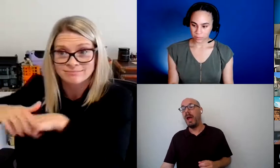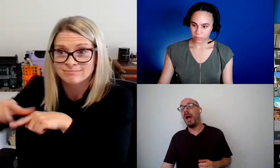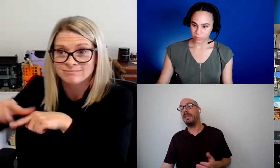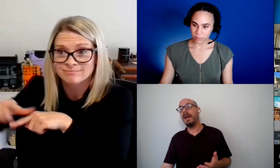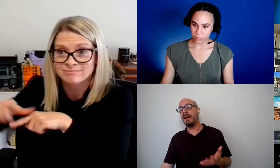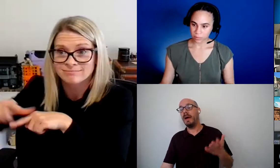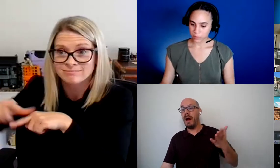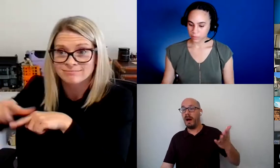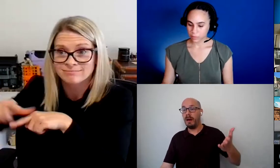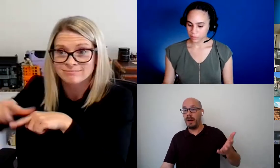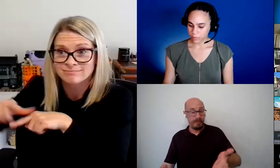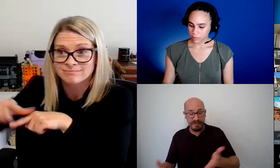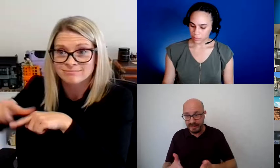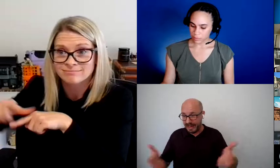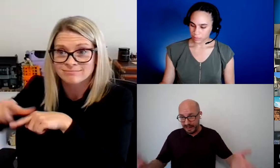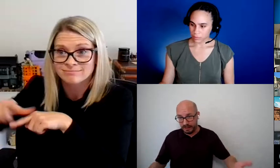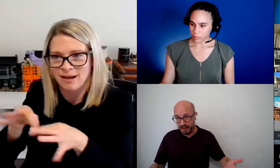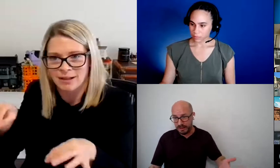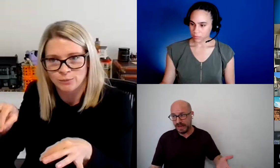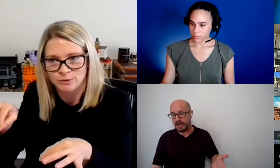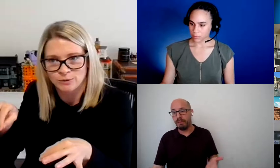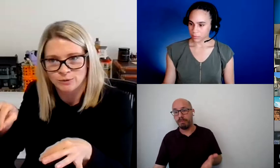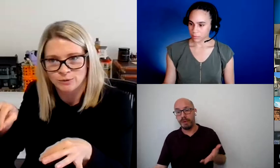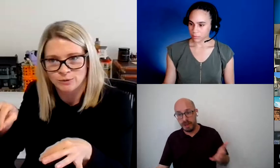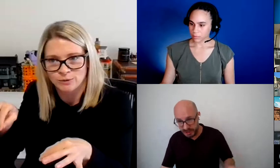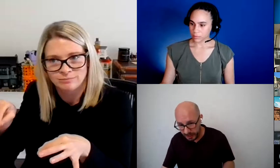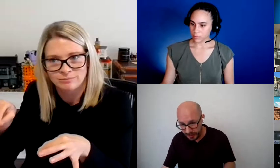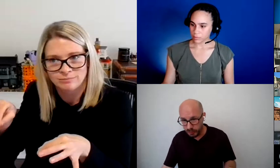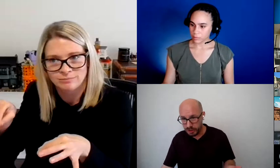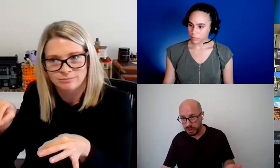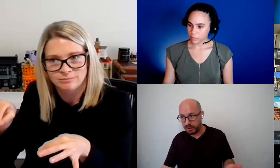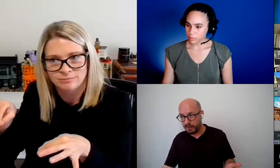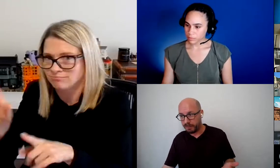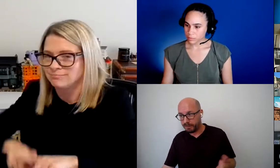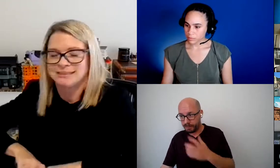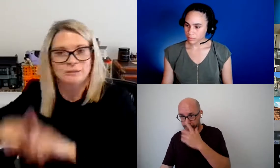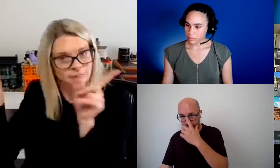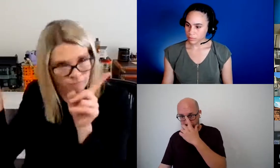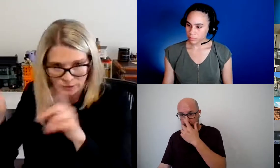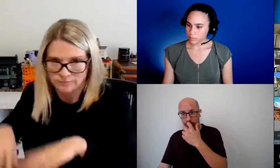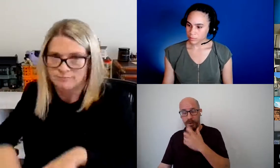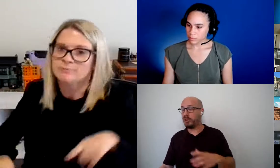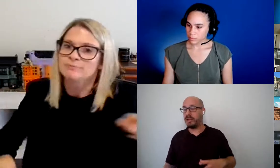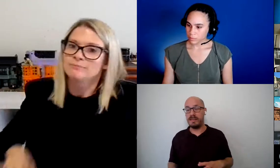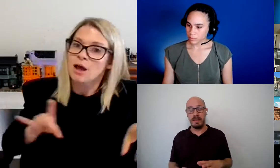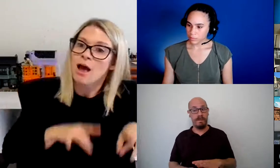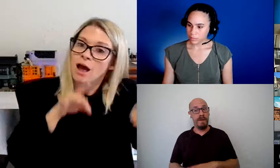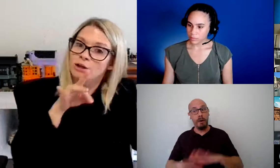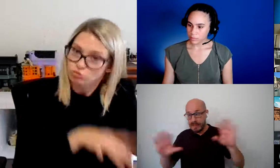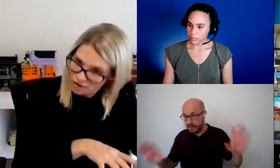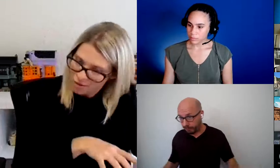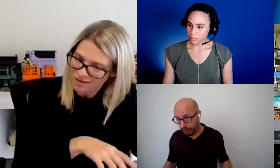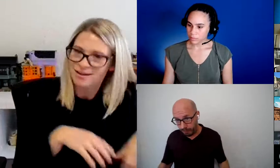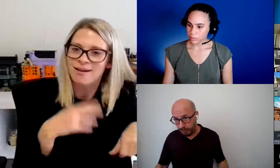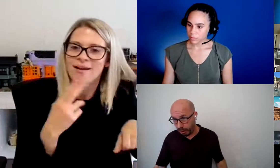And then obviously in England, they use British Sign Language, which is very different from